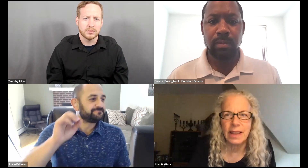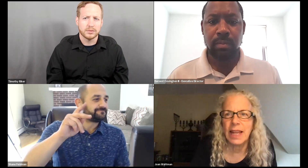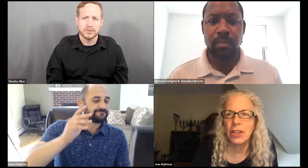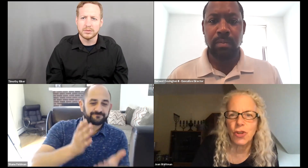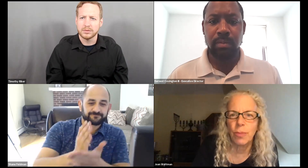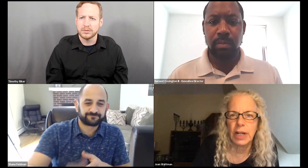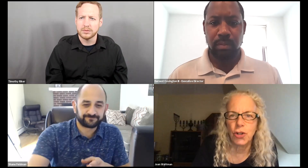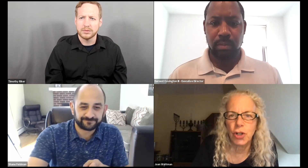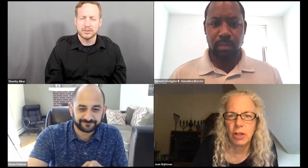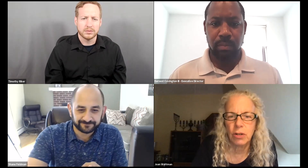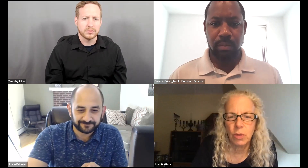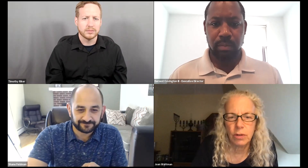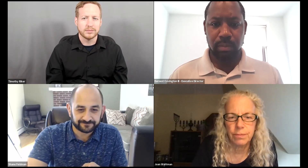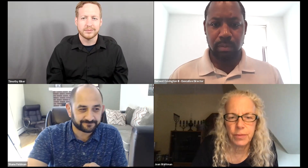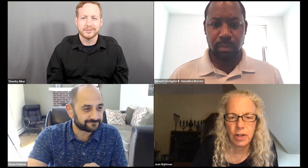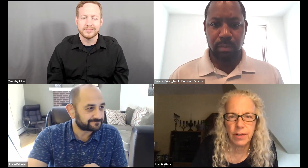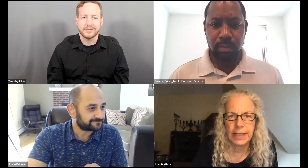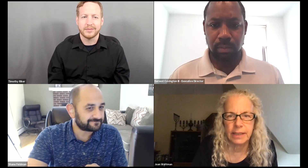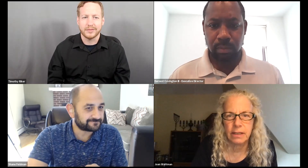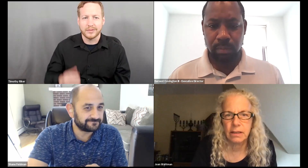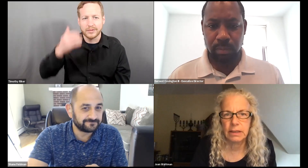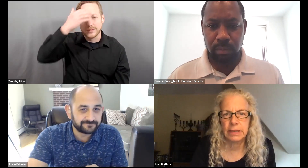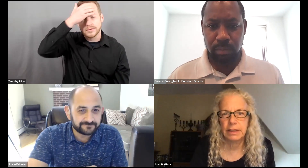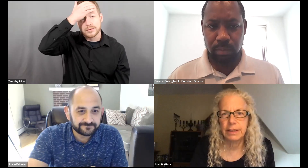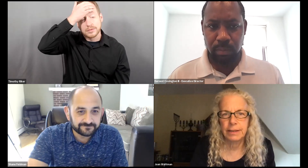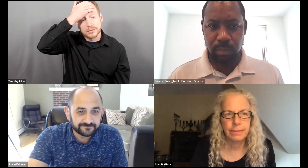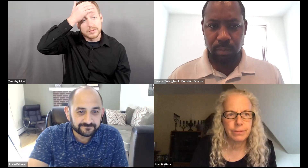Great. Thank you so much. All right.